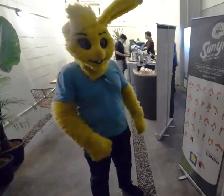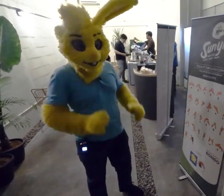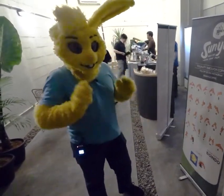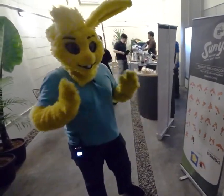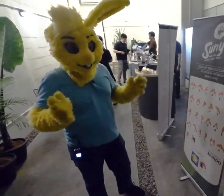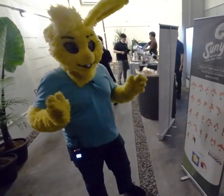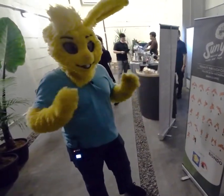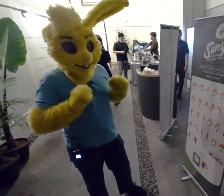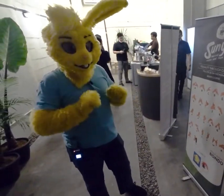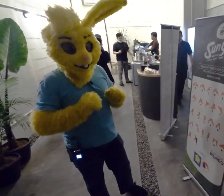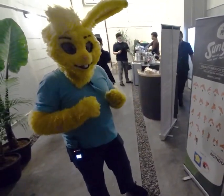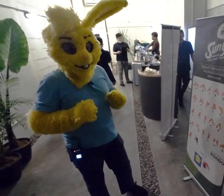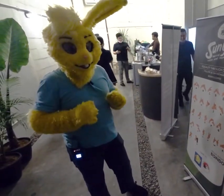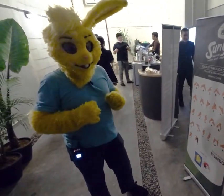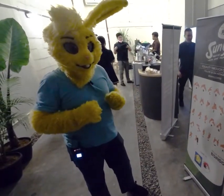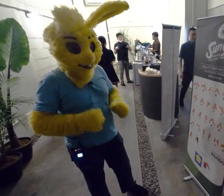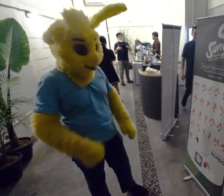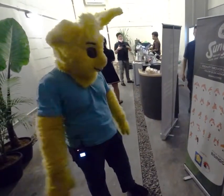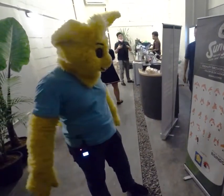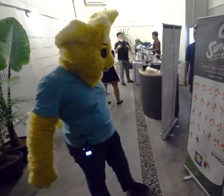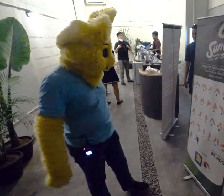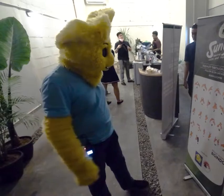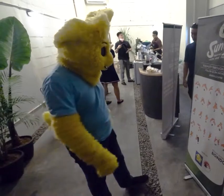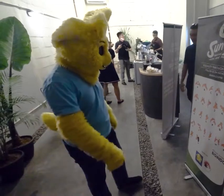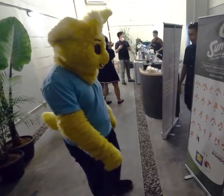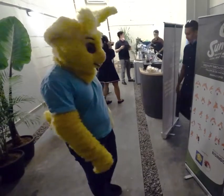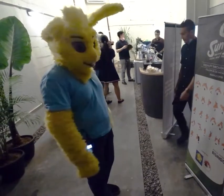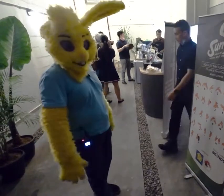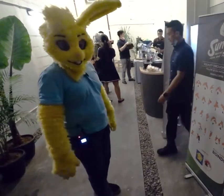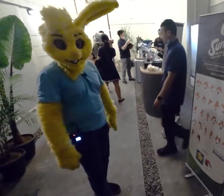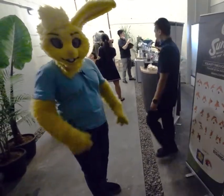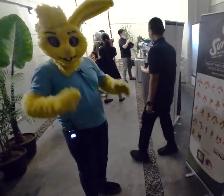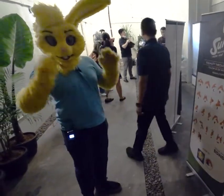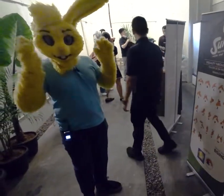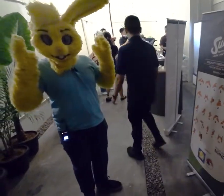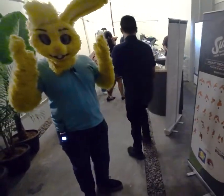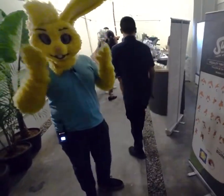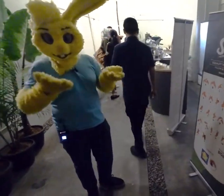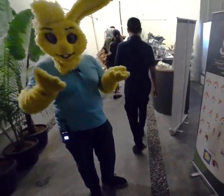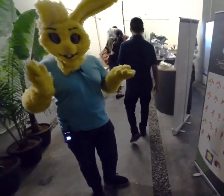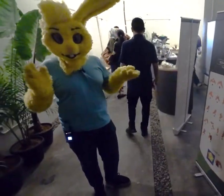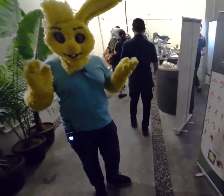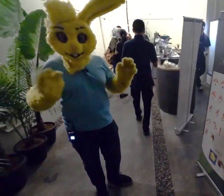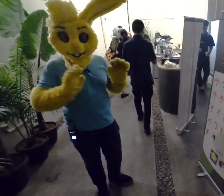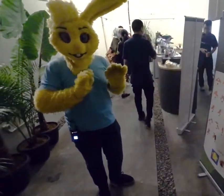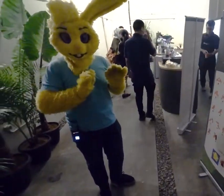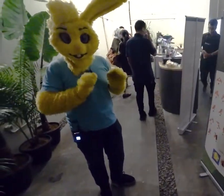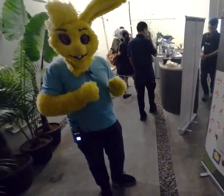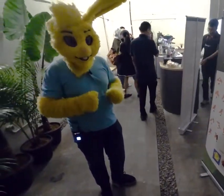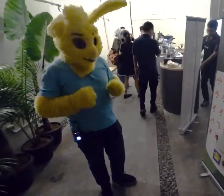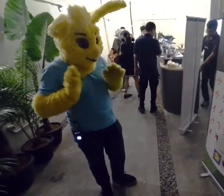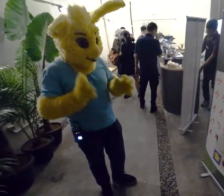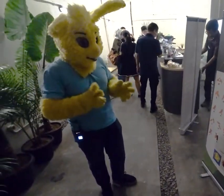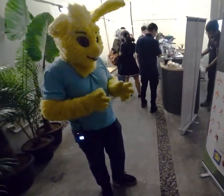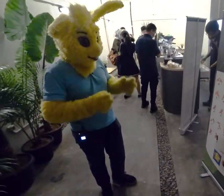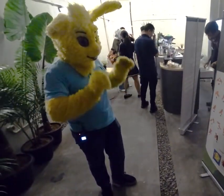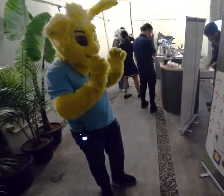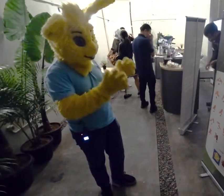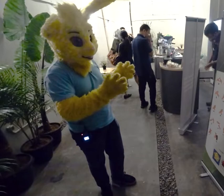Sopong, South Tangerang City, and this is no ordinary cafe because this cafe